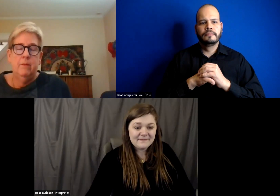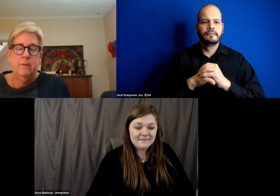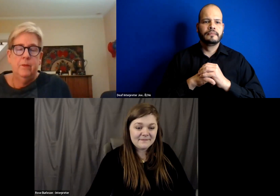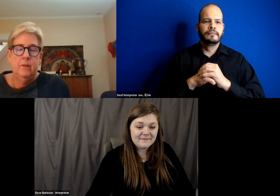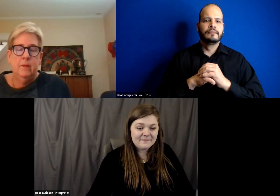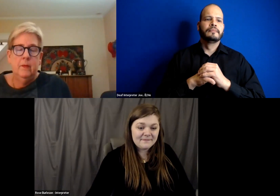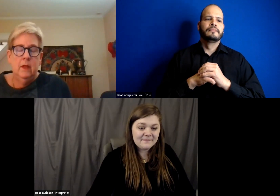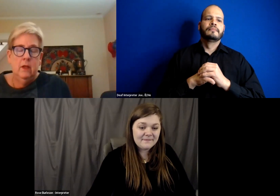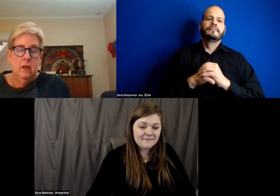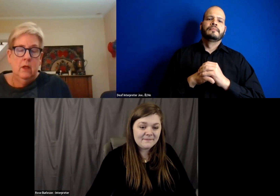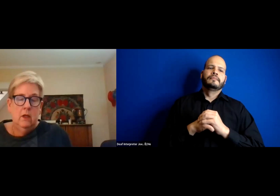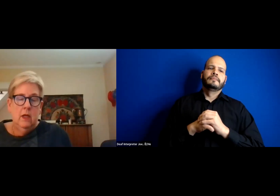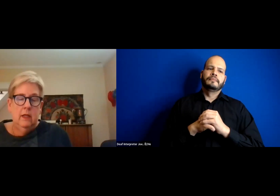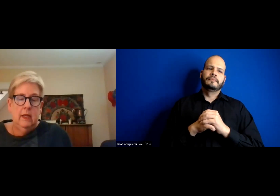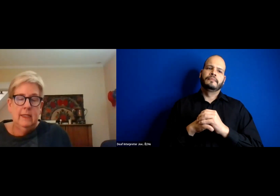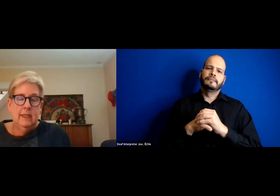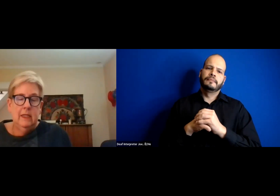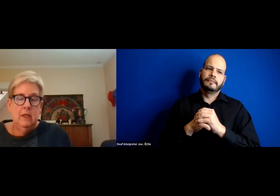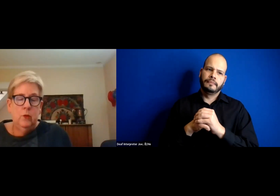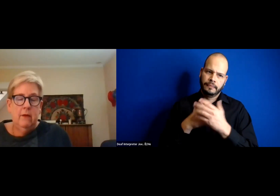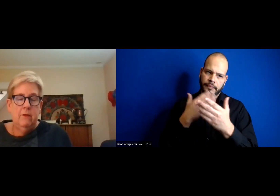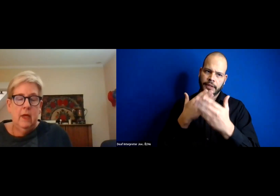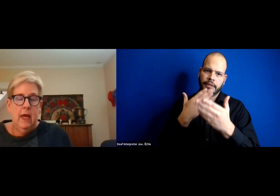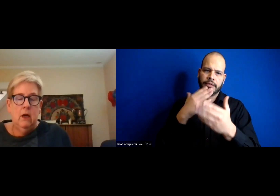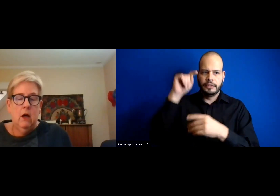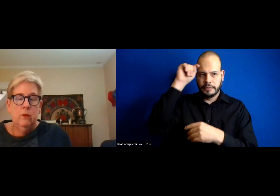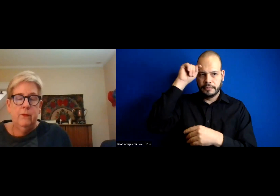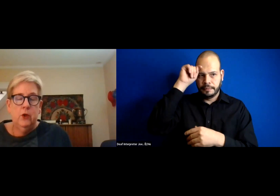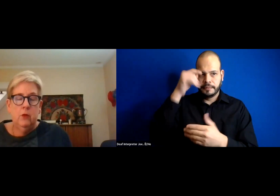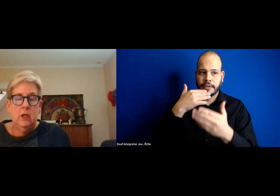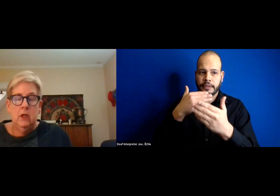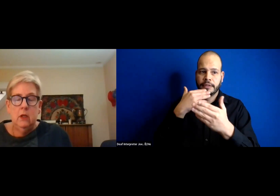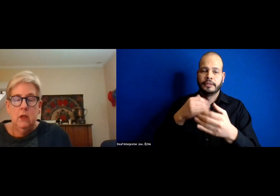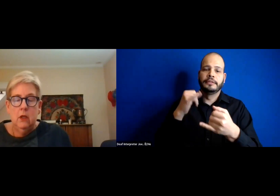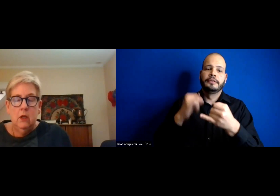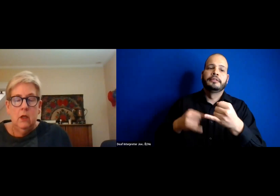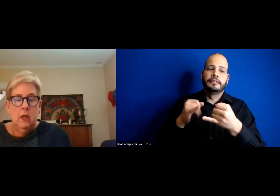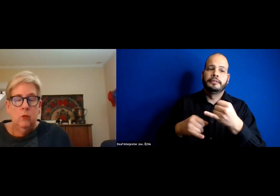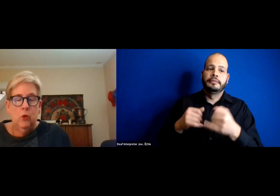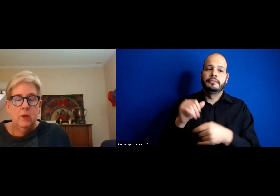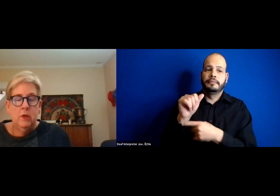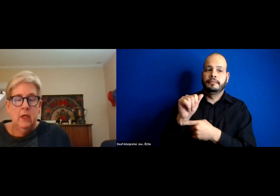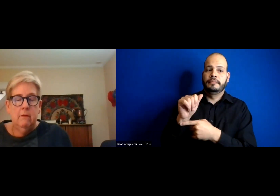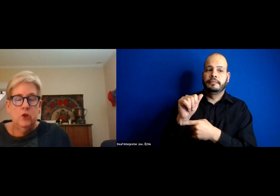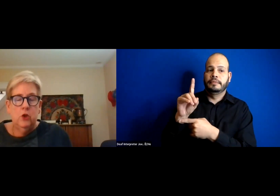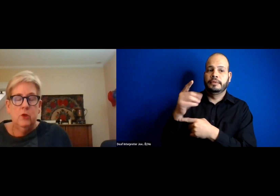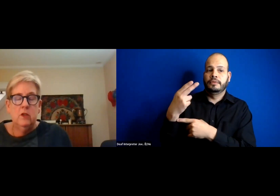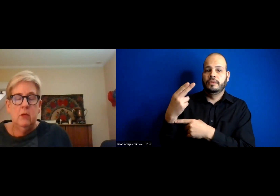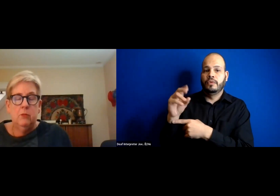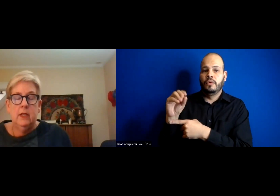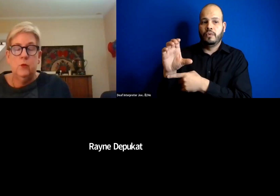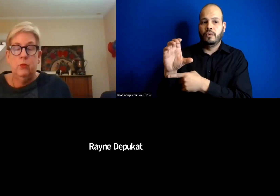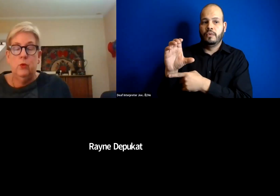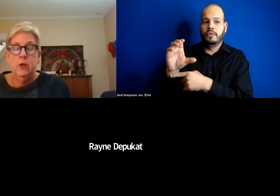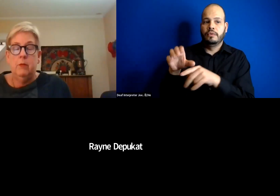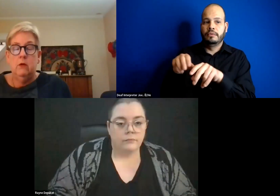Thank you, Tim. And lastly, we have the Ad Hoc Referral Committee, and we're hoping to have Chairperson